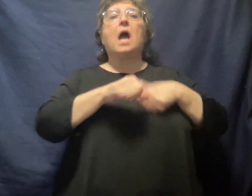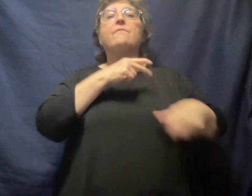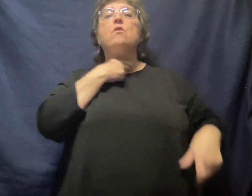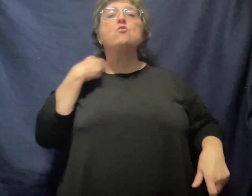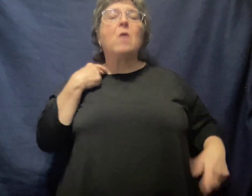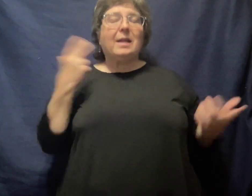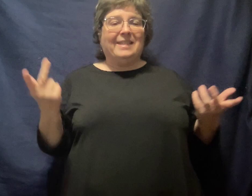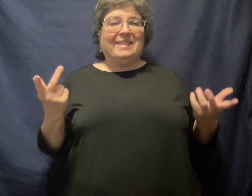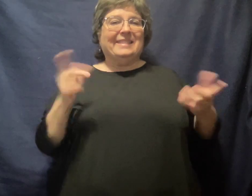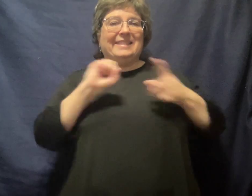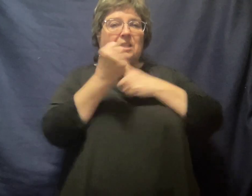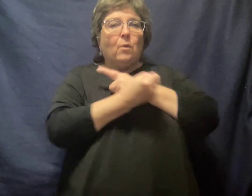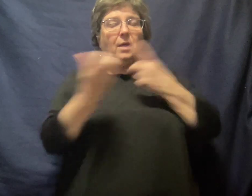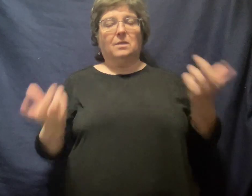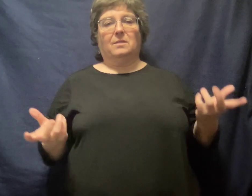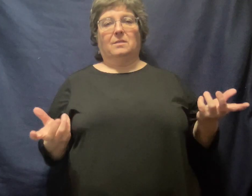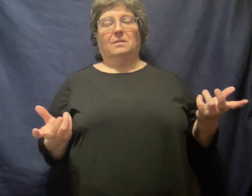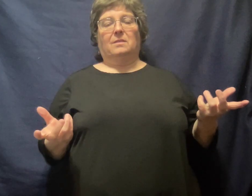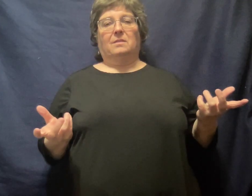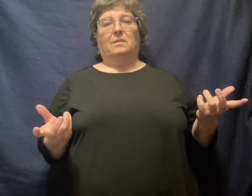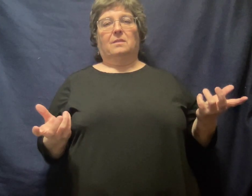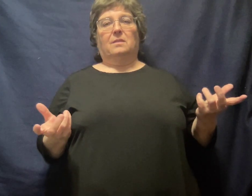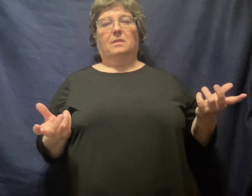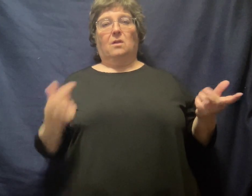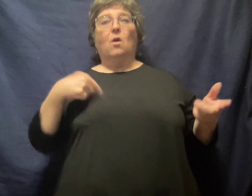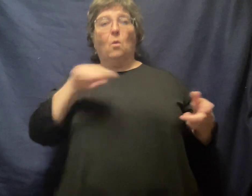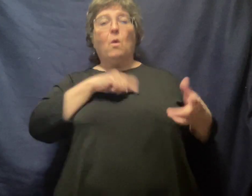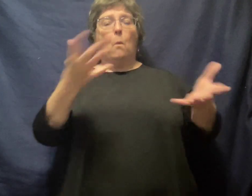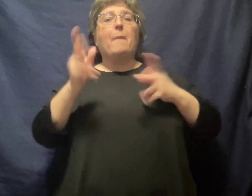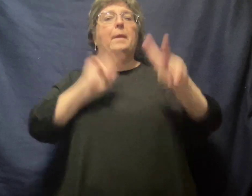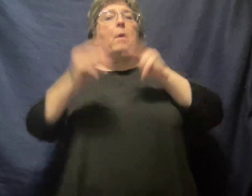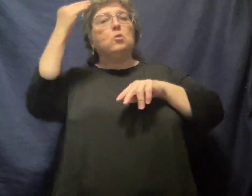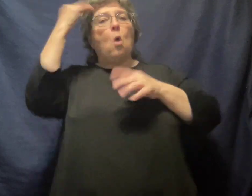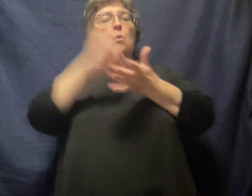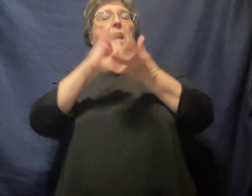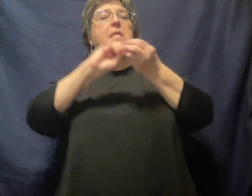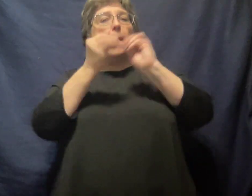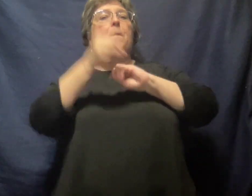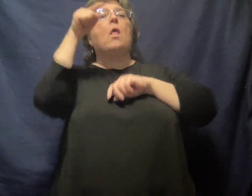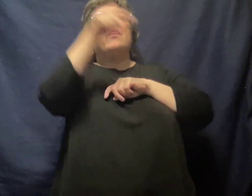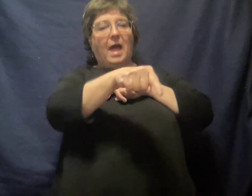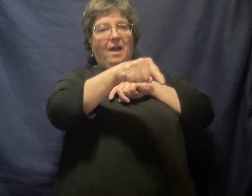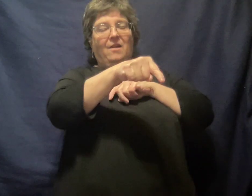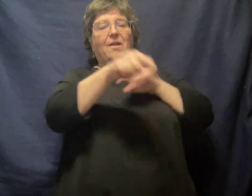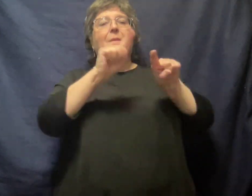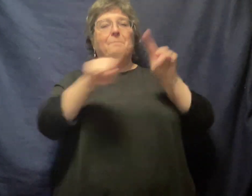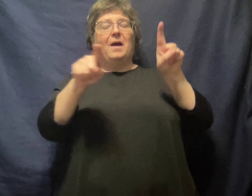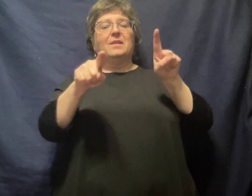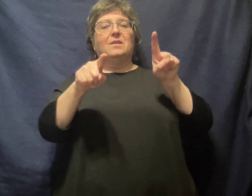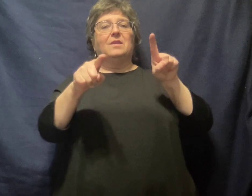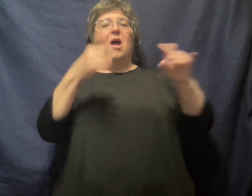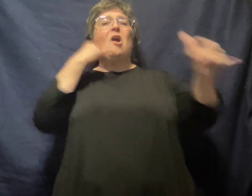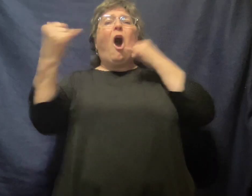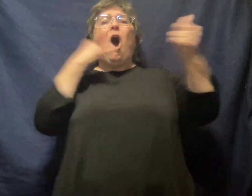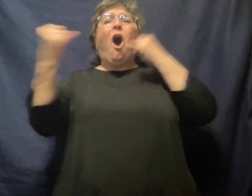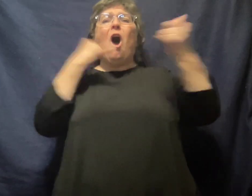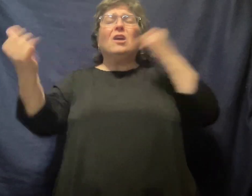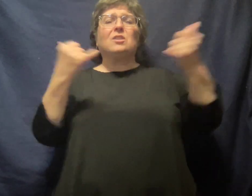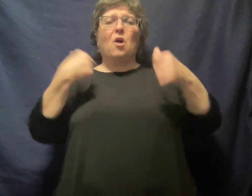serious situation. But we just want people to know the number's still there, but we're getting inundated with calls to the point it's making it difficult